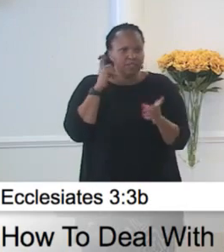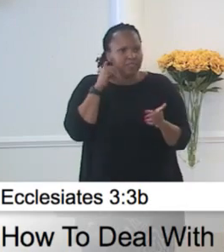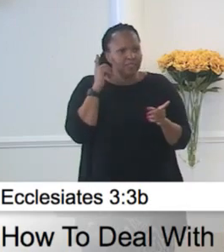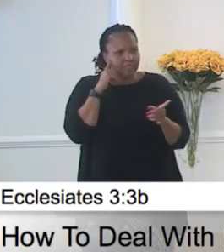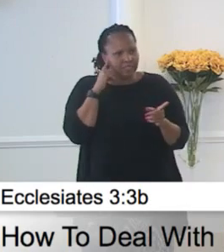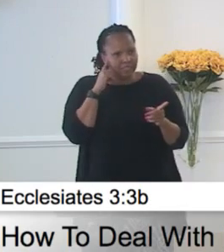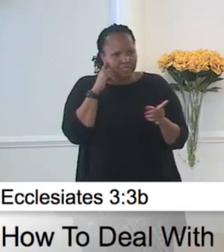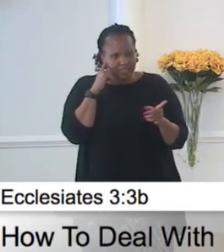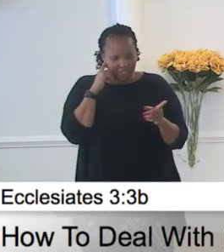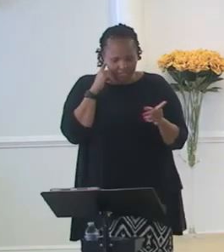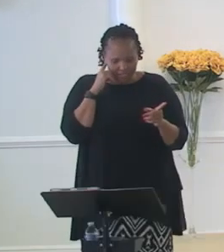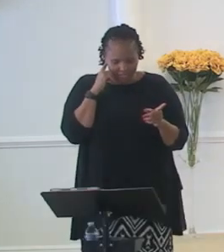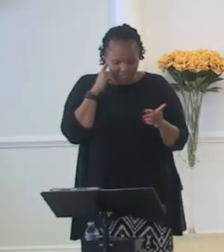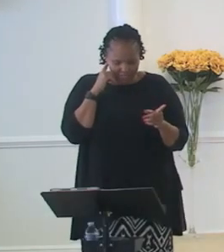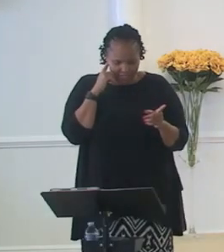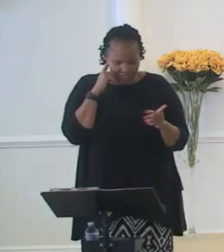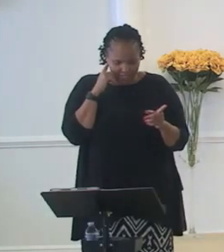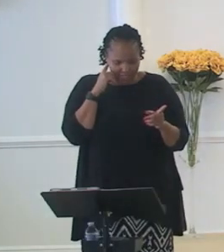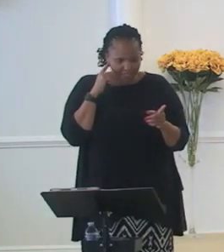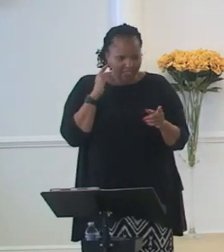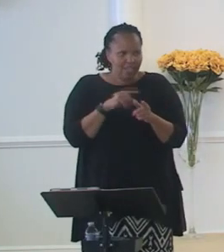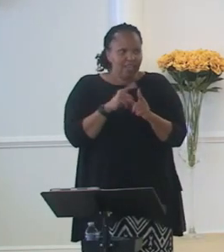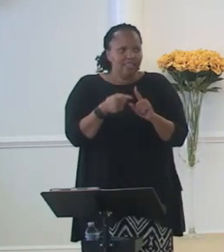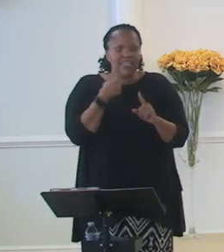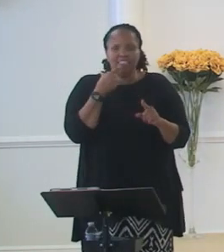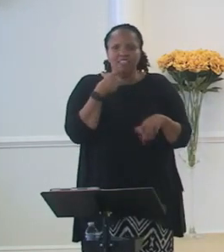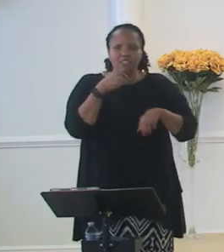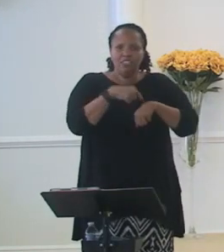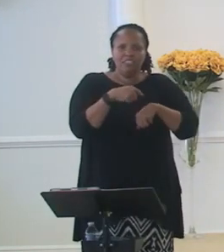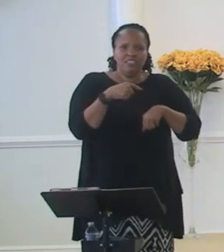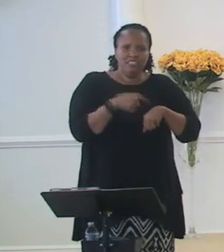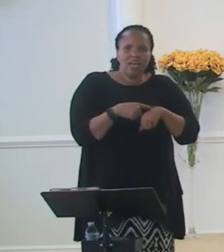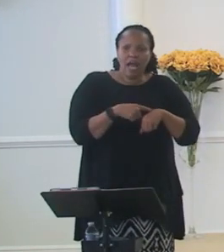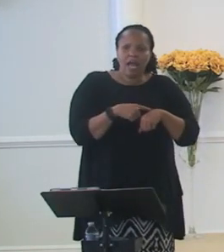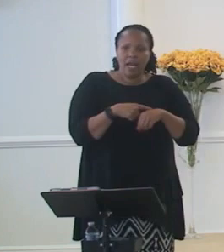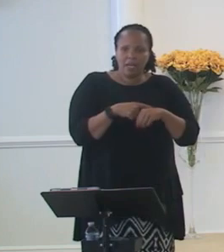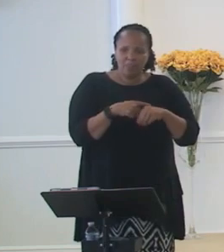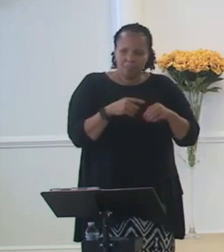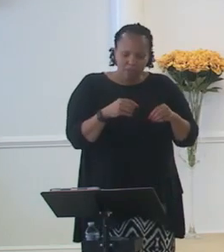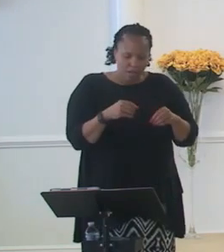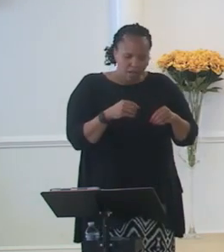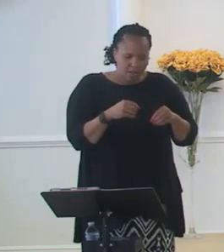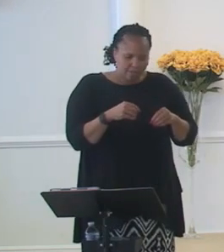Because we haven't gotten there yet, Deacon Nevels, but then he says there's a time to gather the stones.